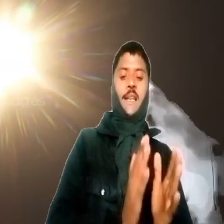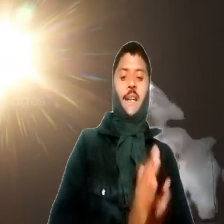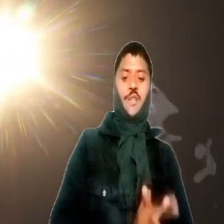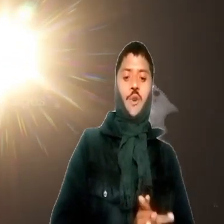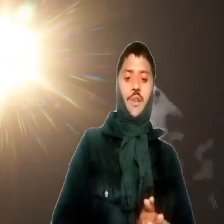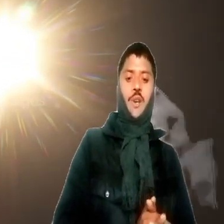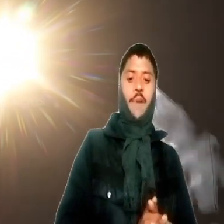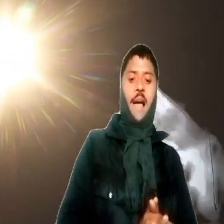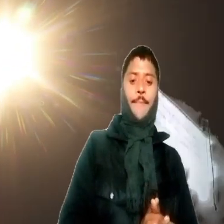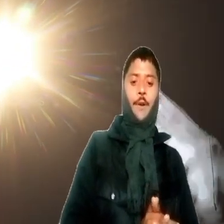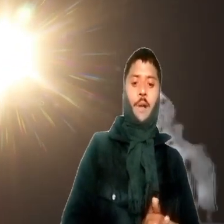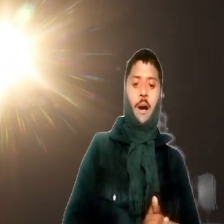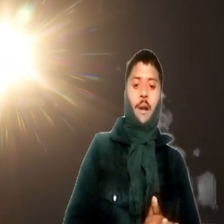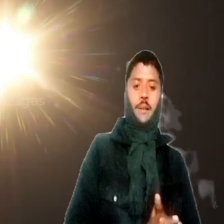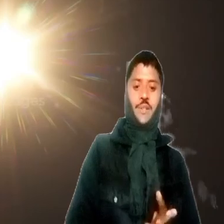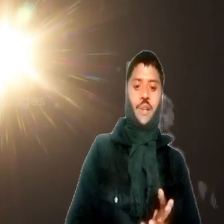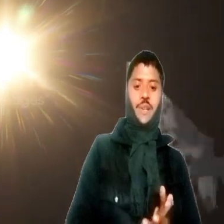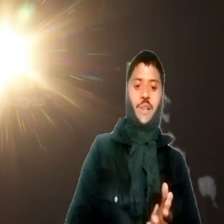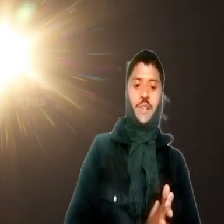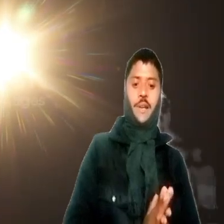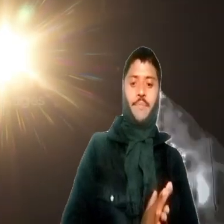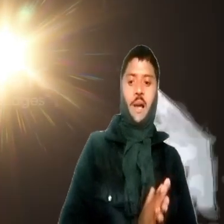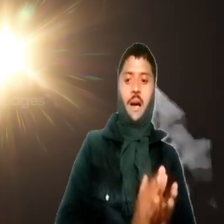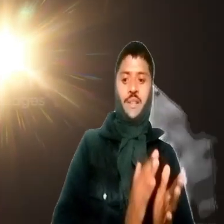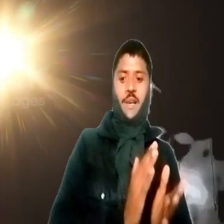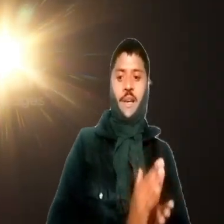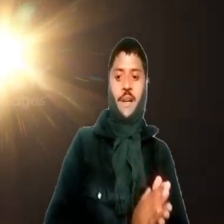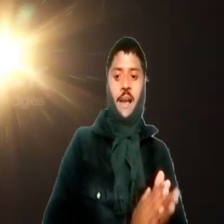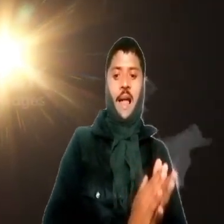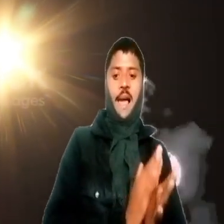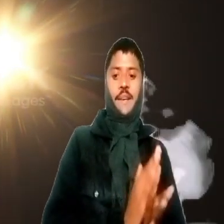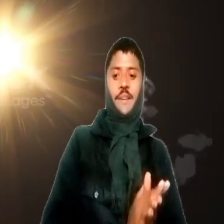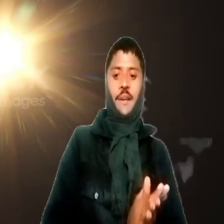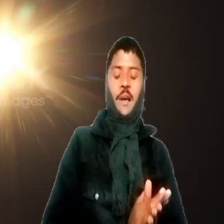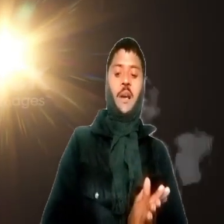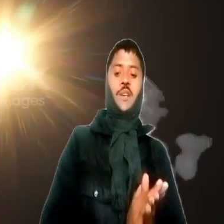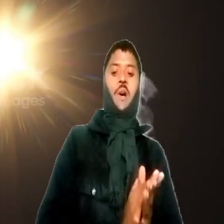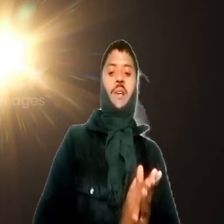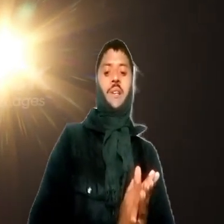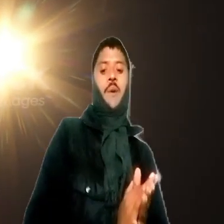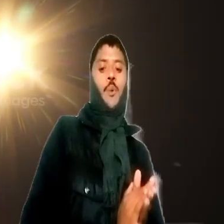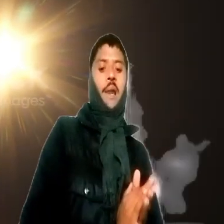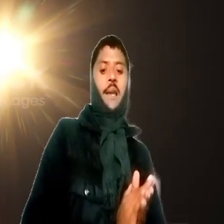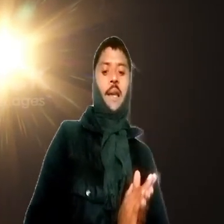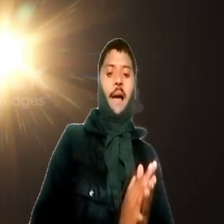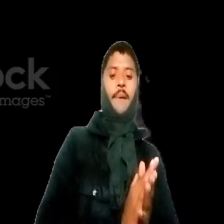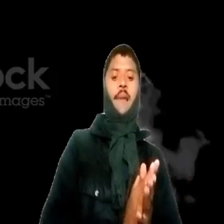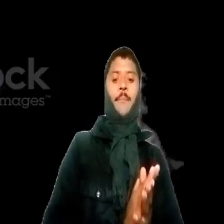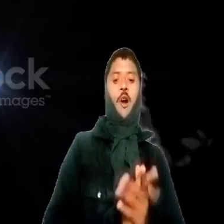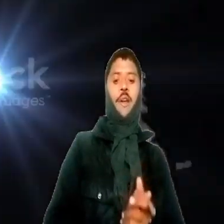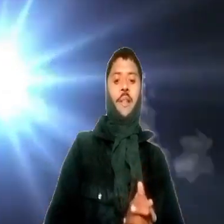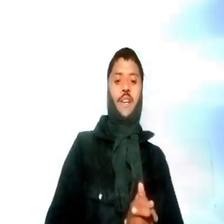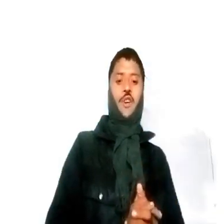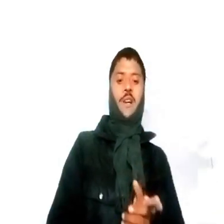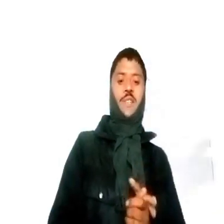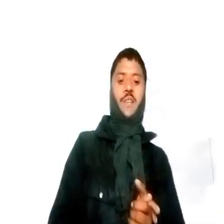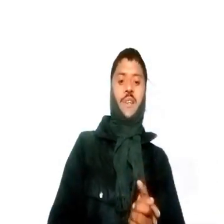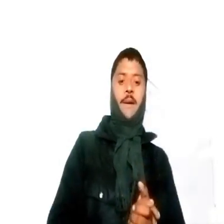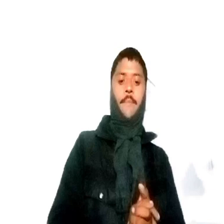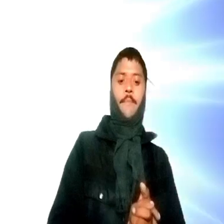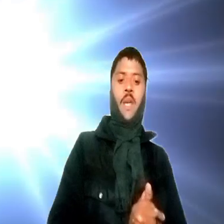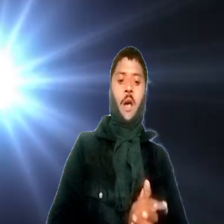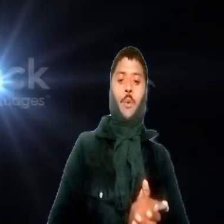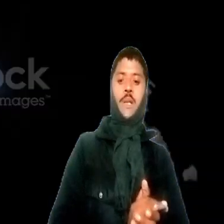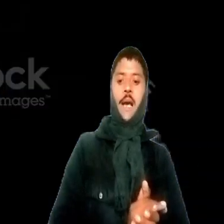system. It is the source of life on earth since it gives us heat and light. So it is the only heavenly body in the